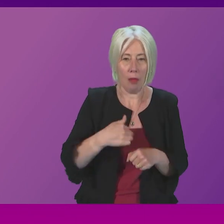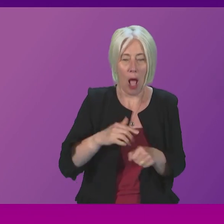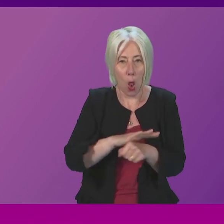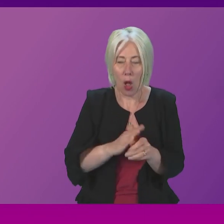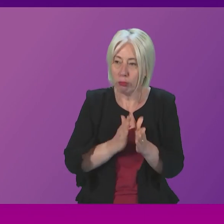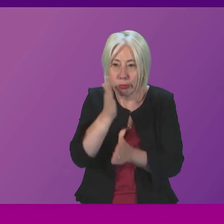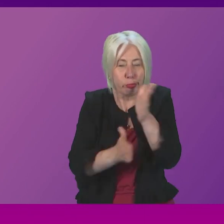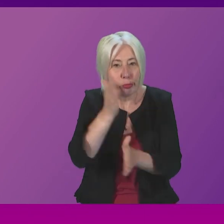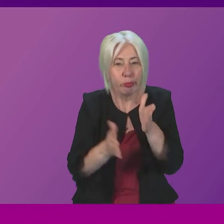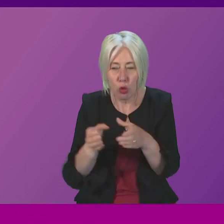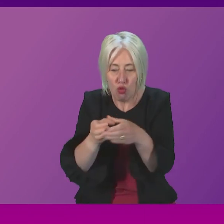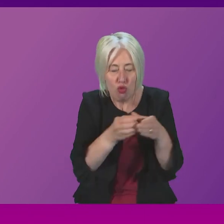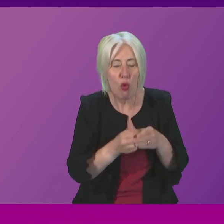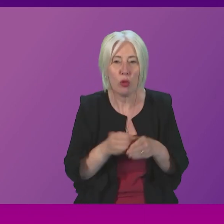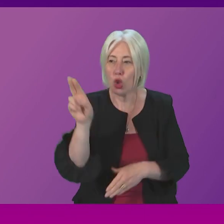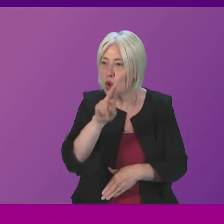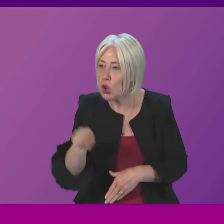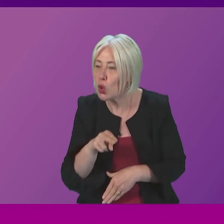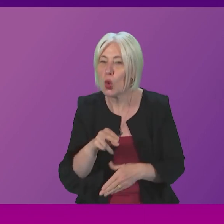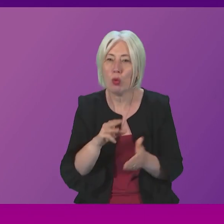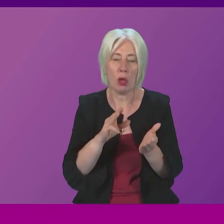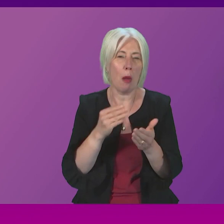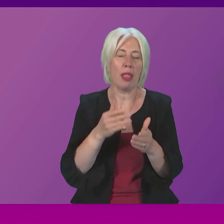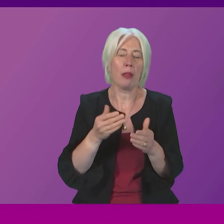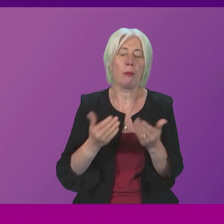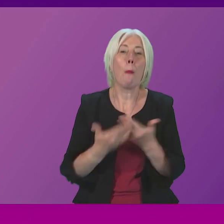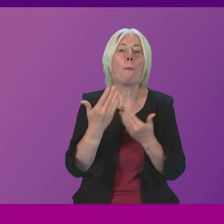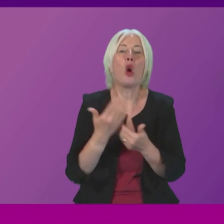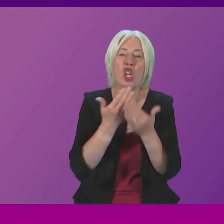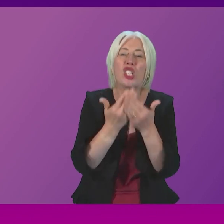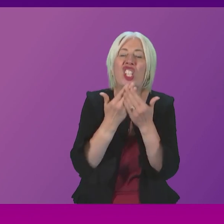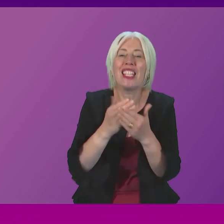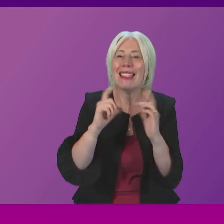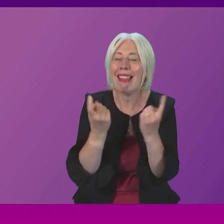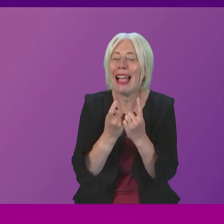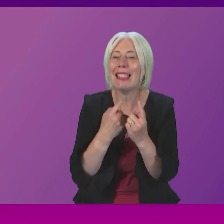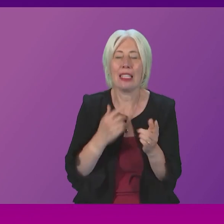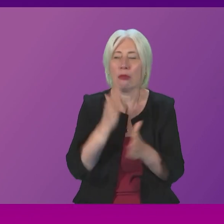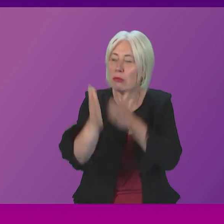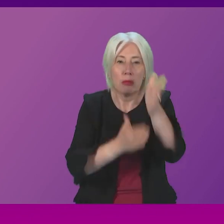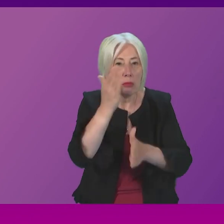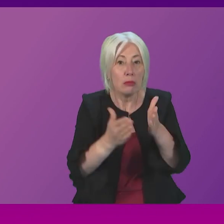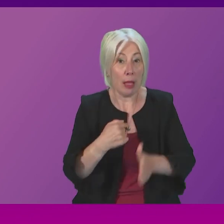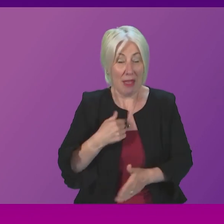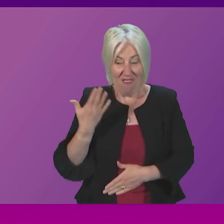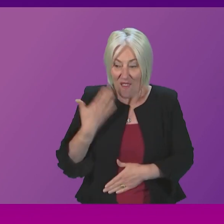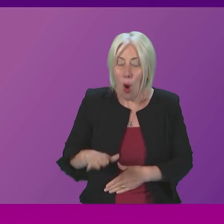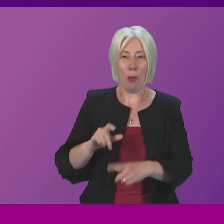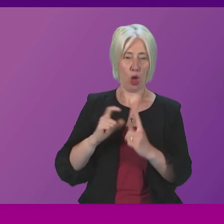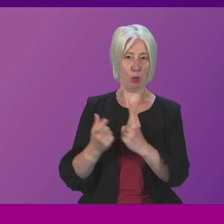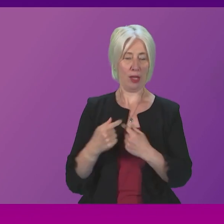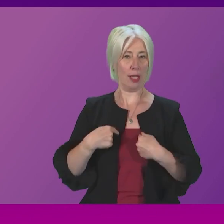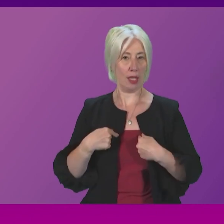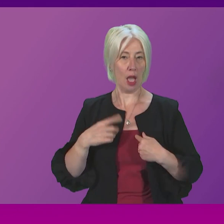and meet lots of groups. I go to schools, I talk to modern studies, you know, I talk to lots of individuals because I came from the communities and I